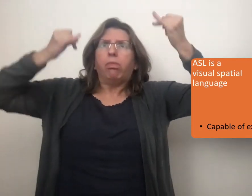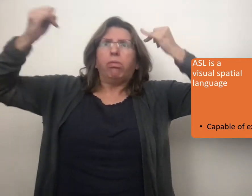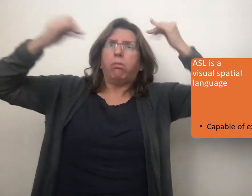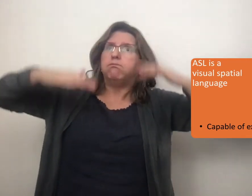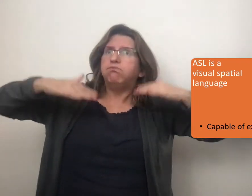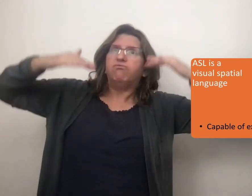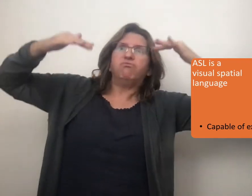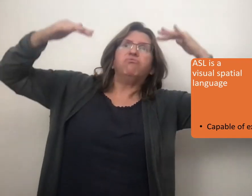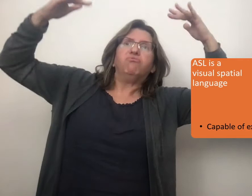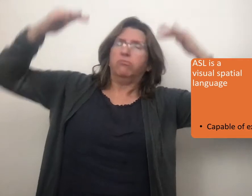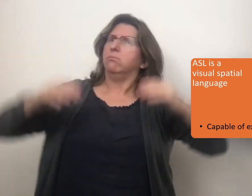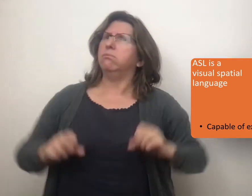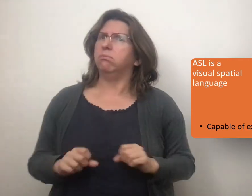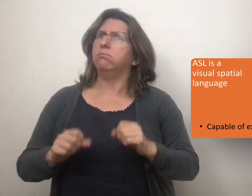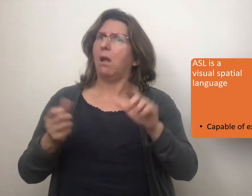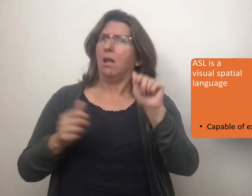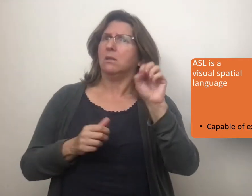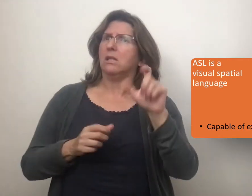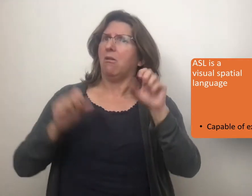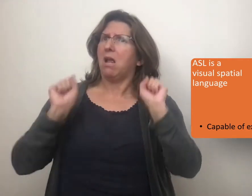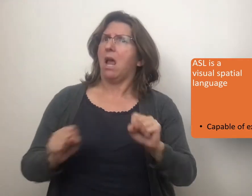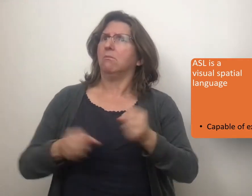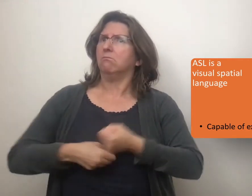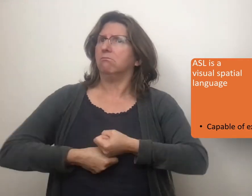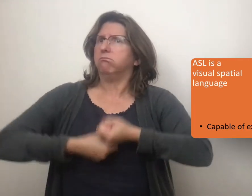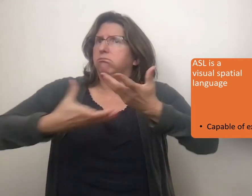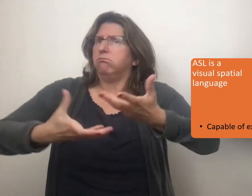topics, and I am in no way constrained by using ASL.